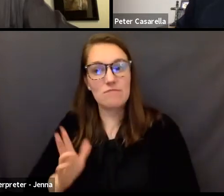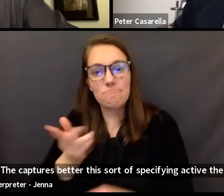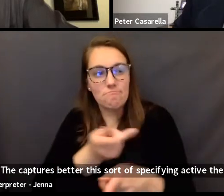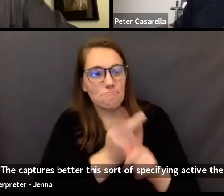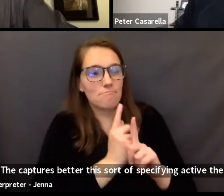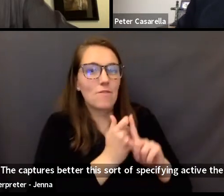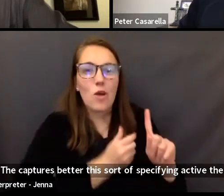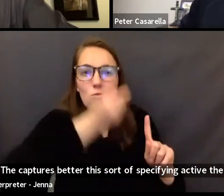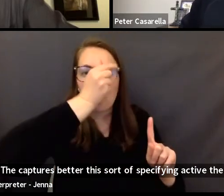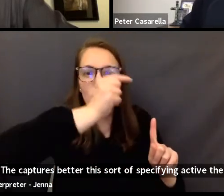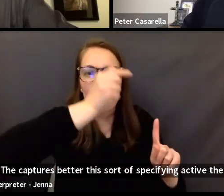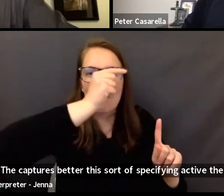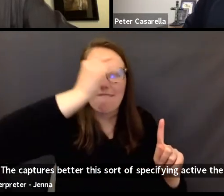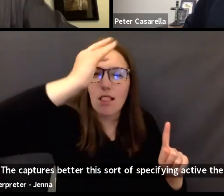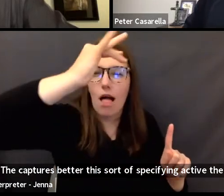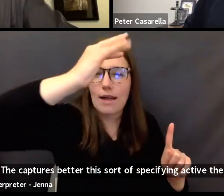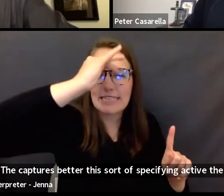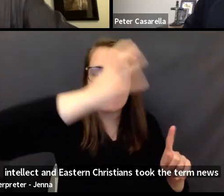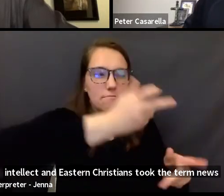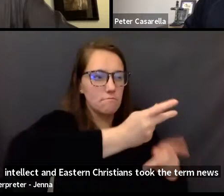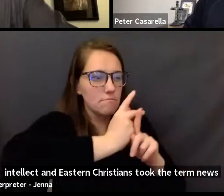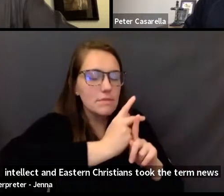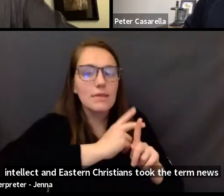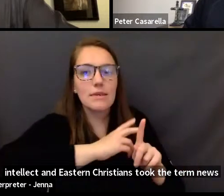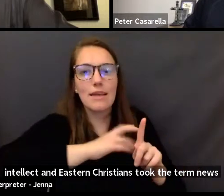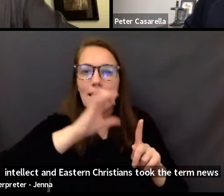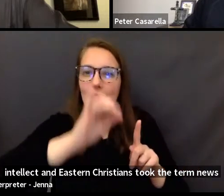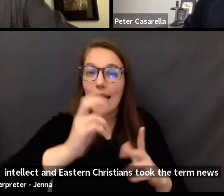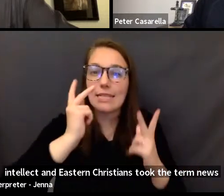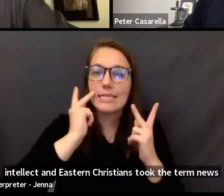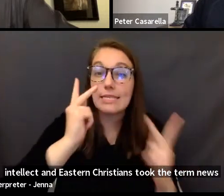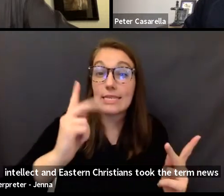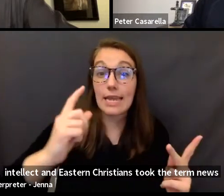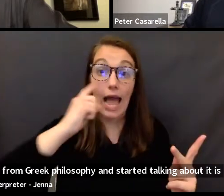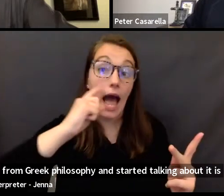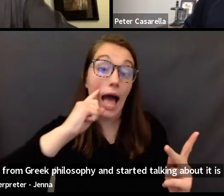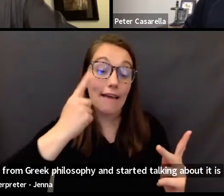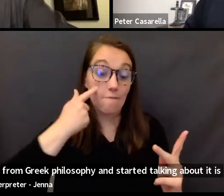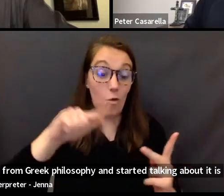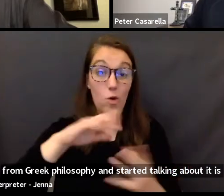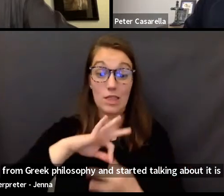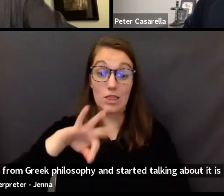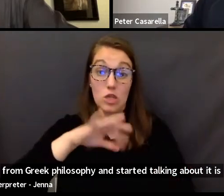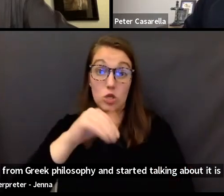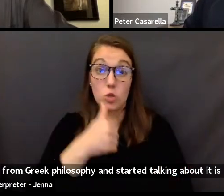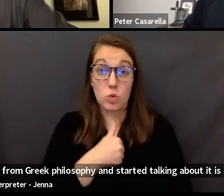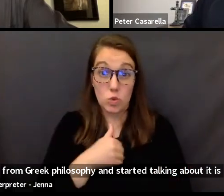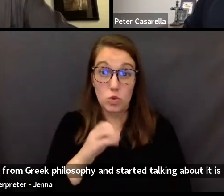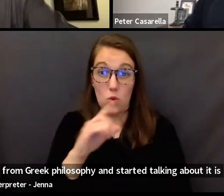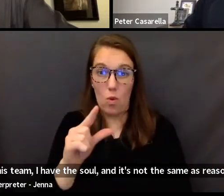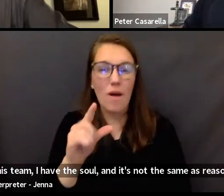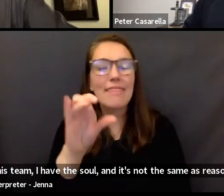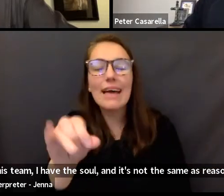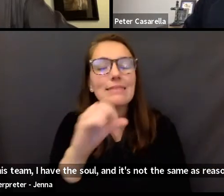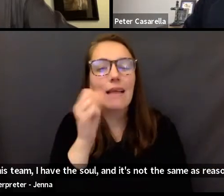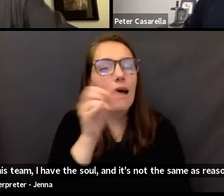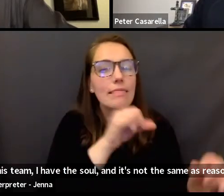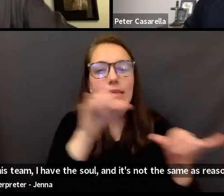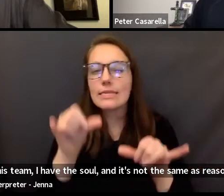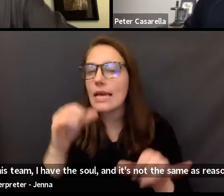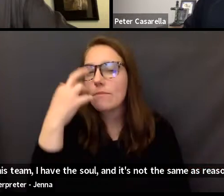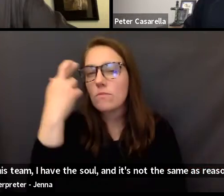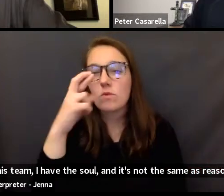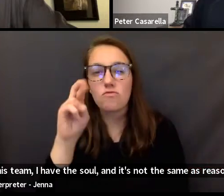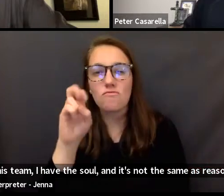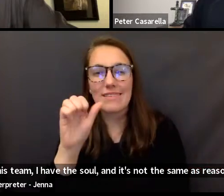and started talking about it as the seeing eye of the soul. And it's not the same as reasoning, as you point out,